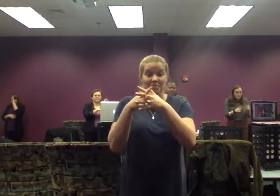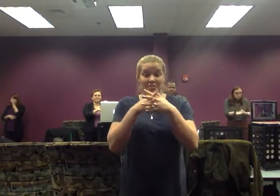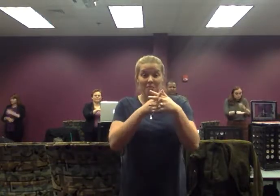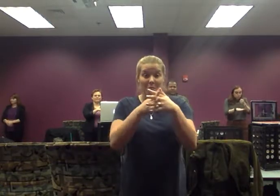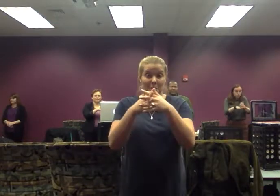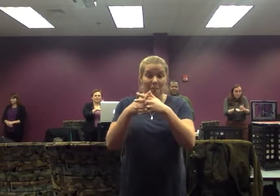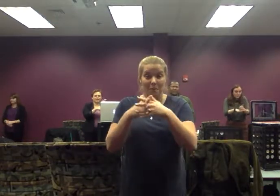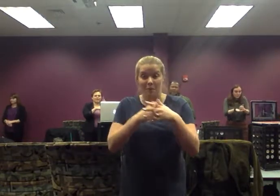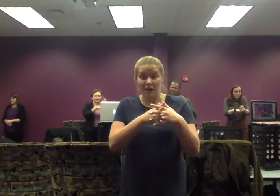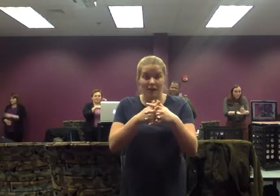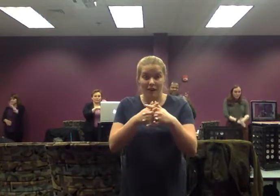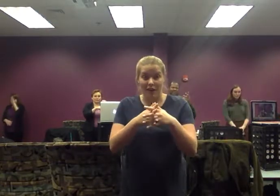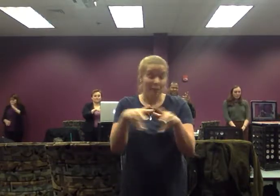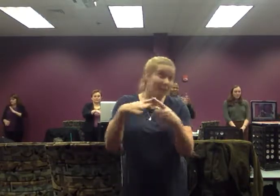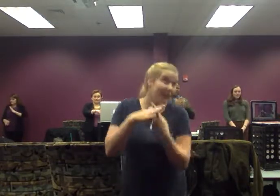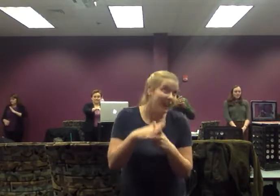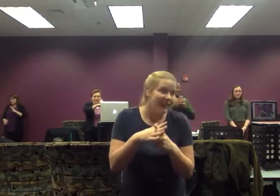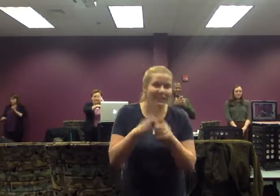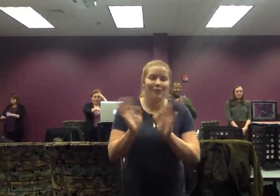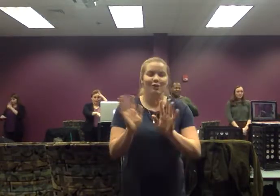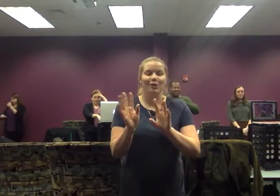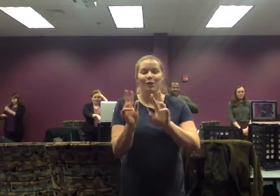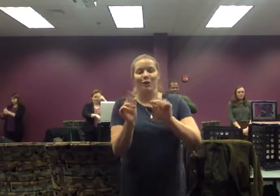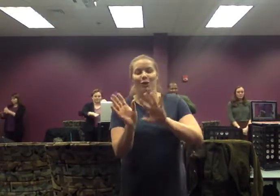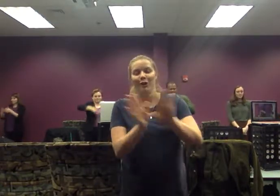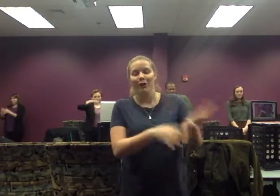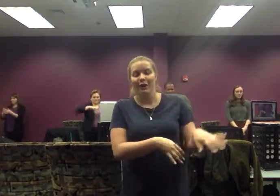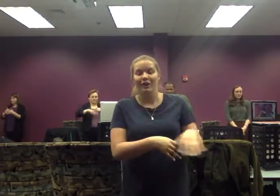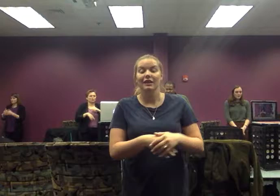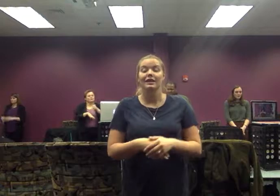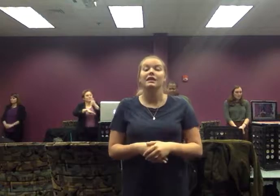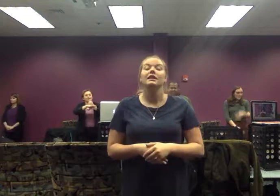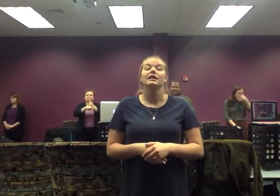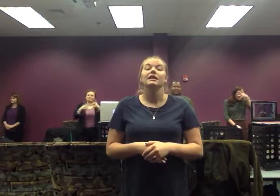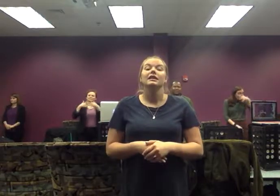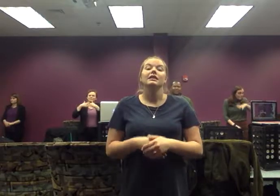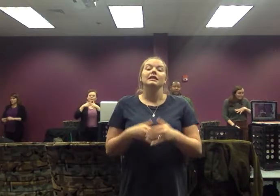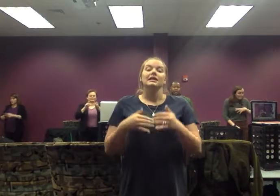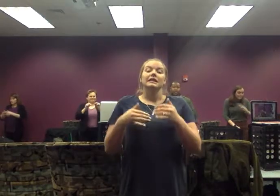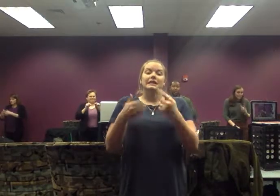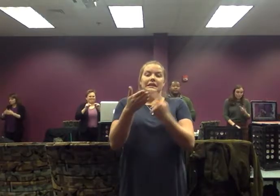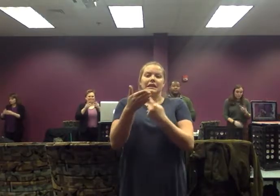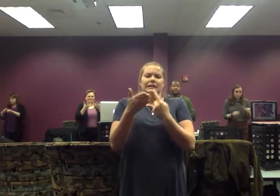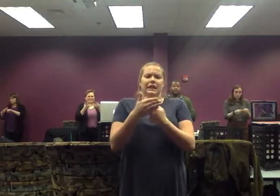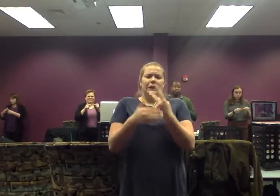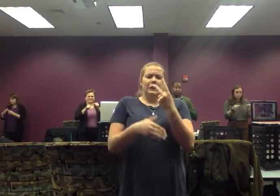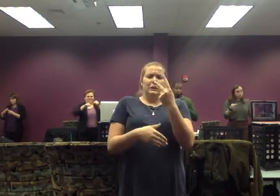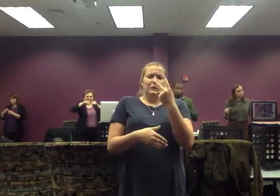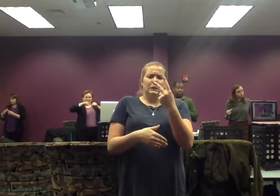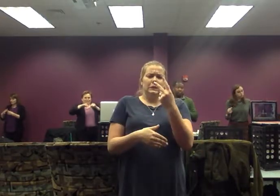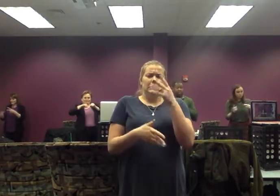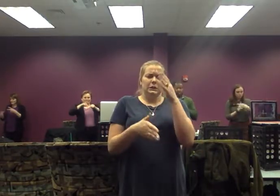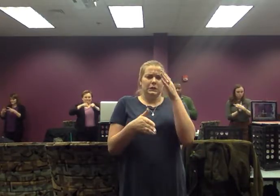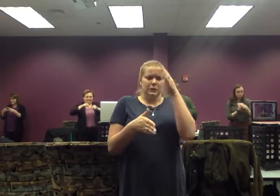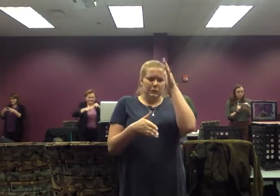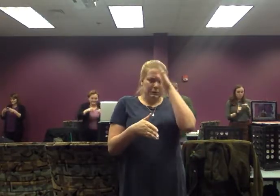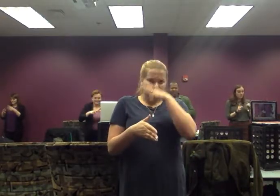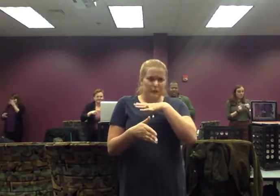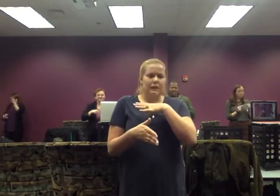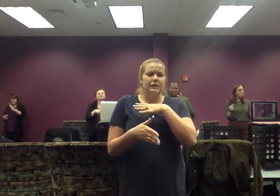back that far, we had two men of very different background and very different perspective, both of whom